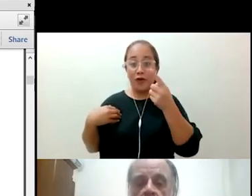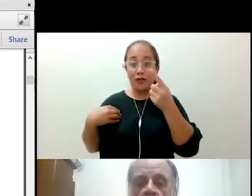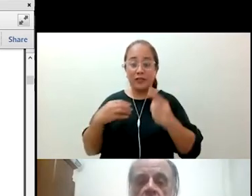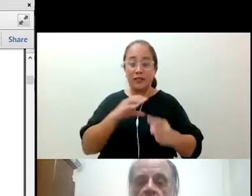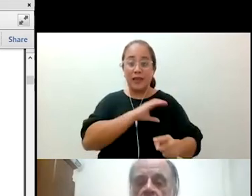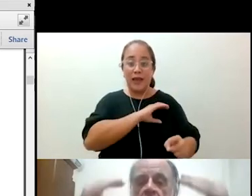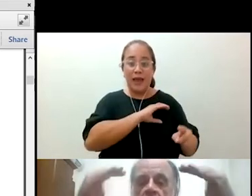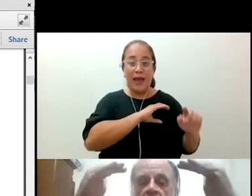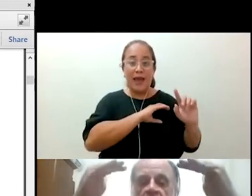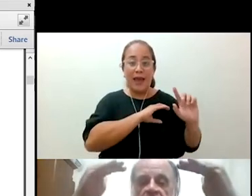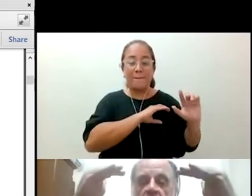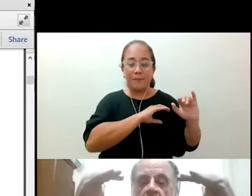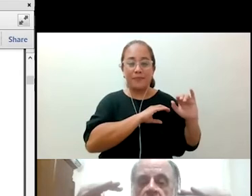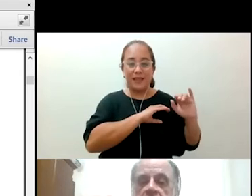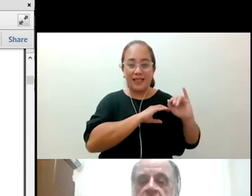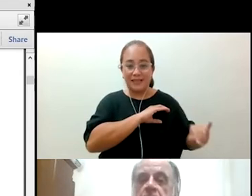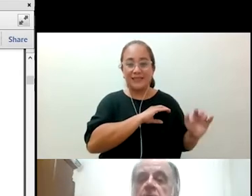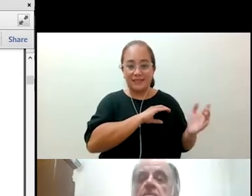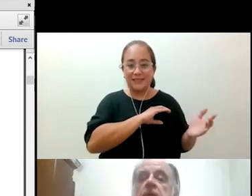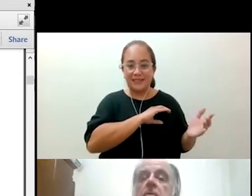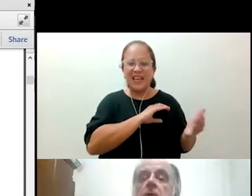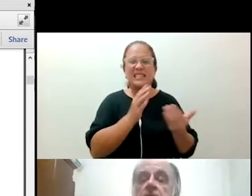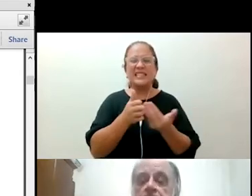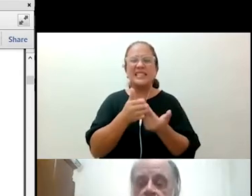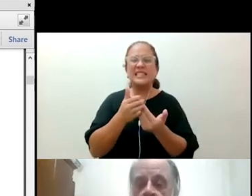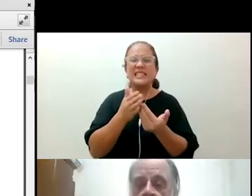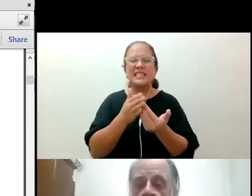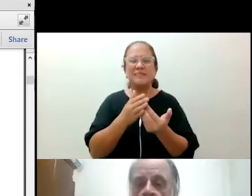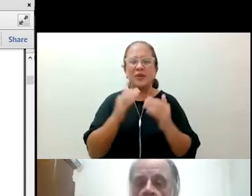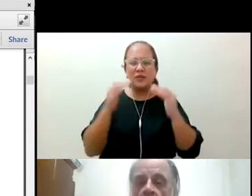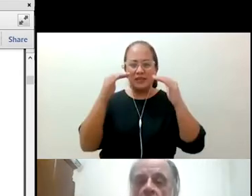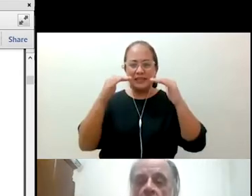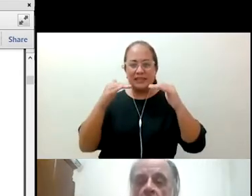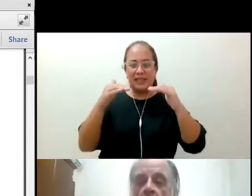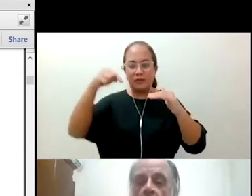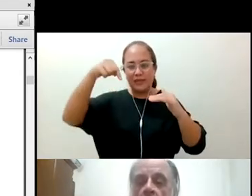Okay, so just very simple downward.